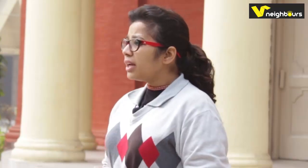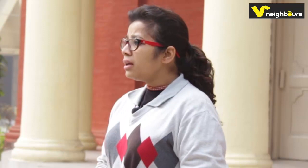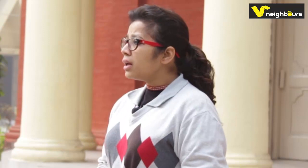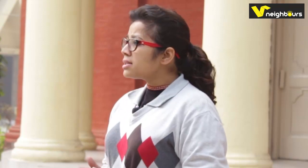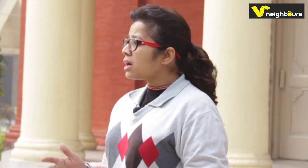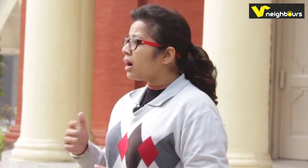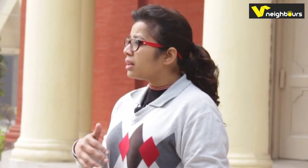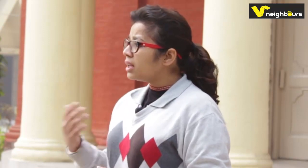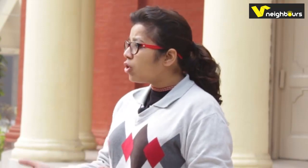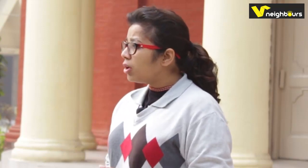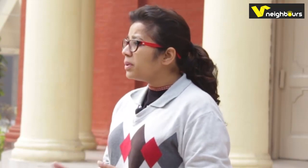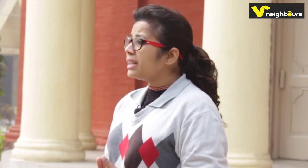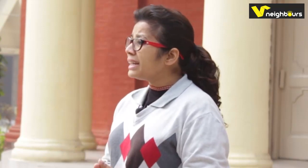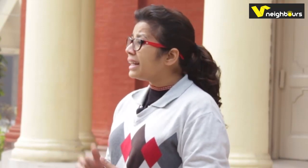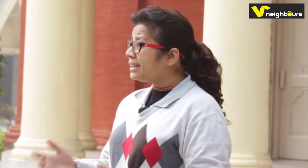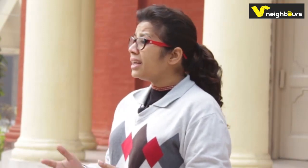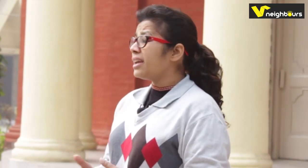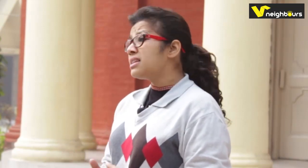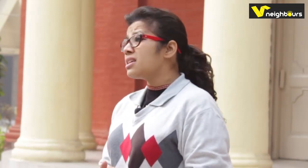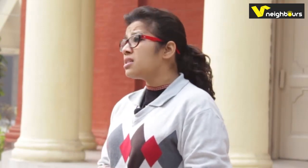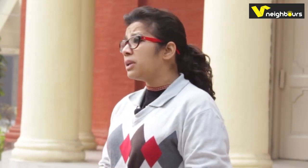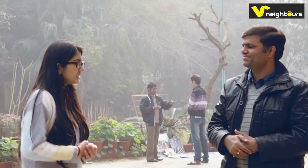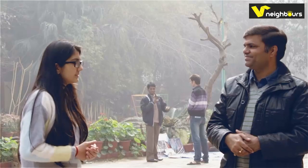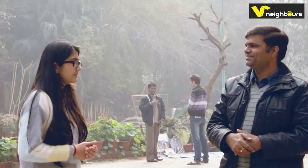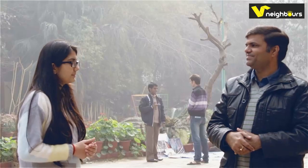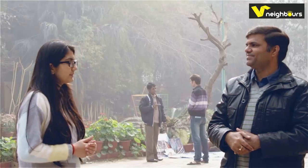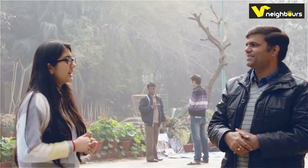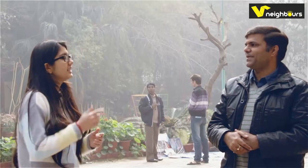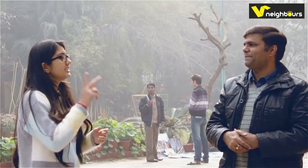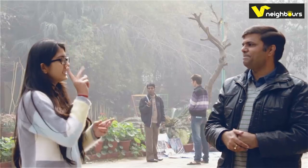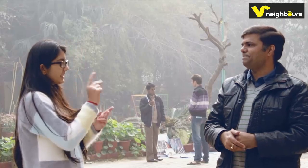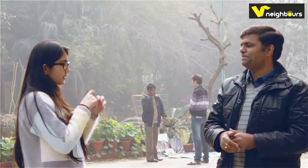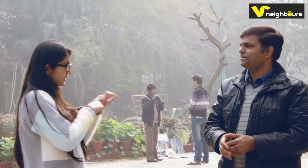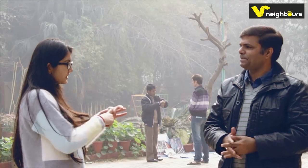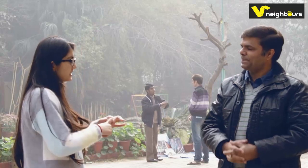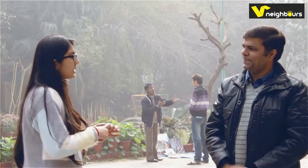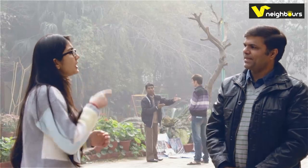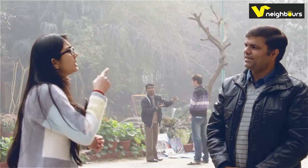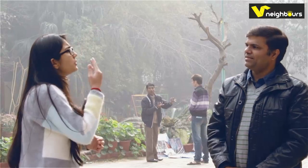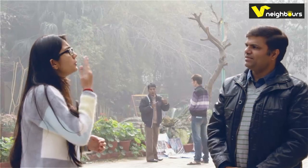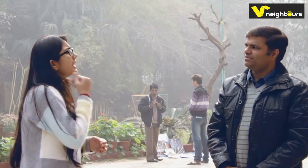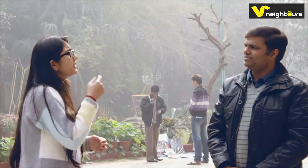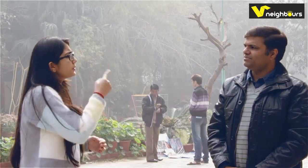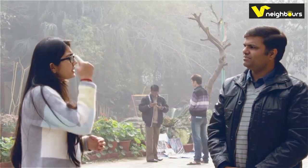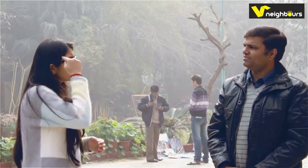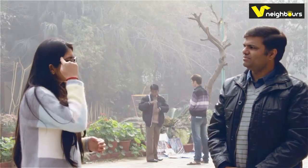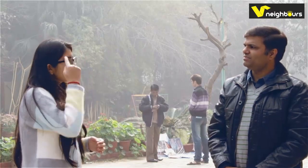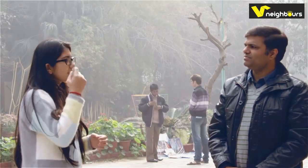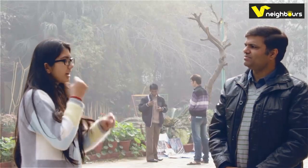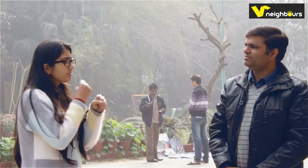think is the government neglecting accessibility? Second question, why do you think